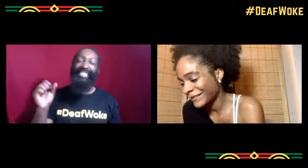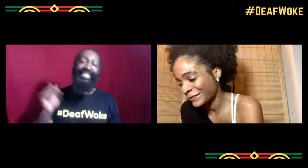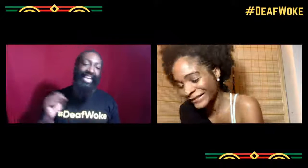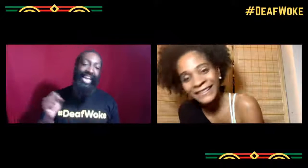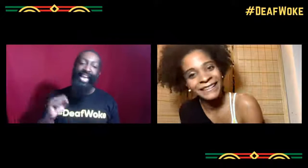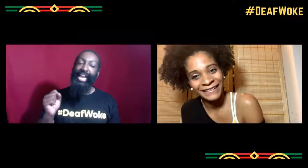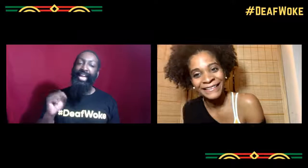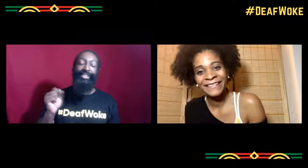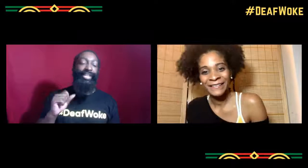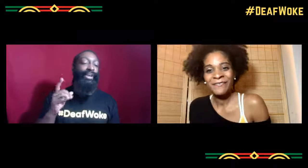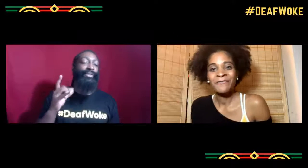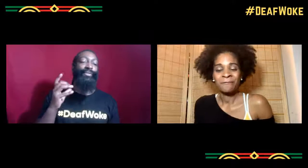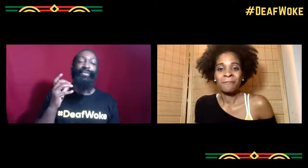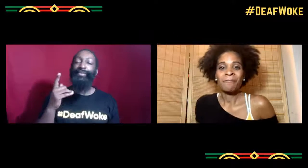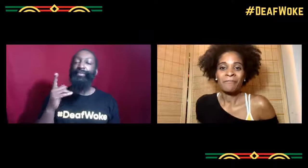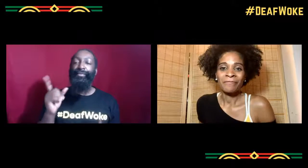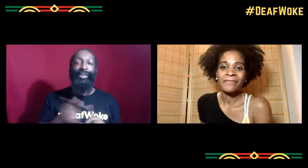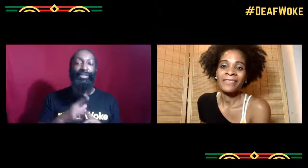Okay, Yeah, that's yeah. okay.